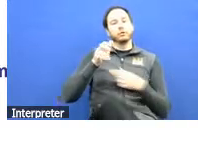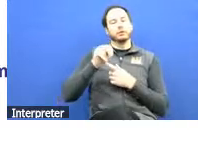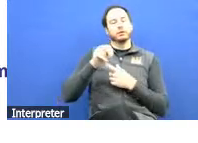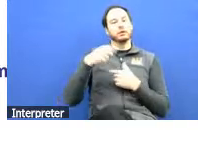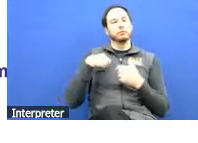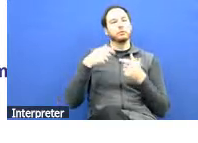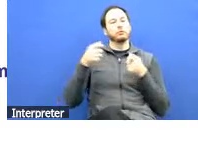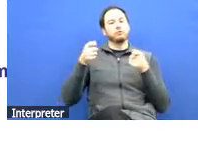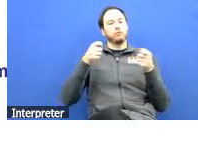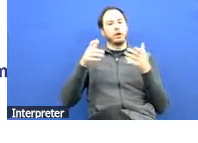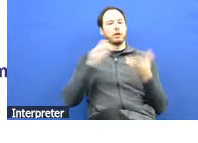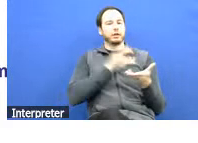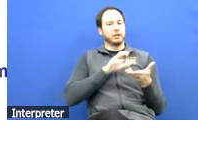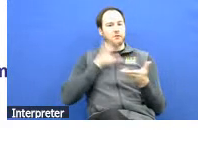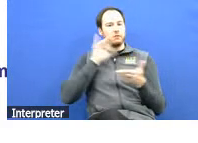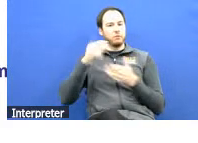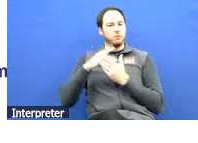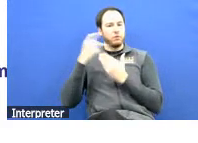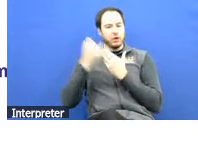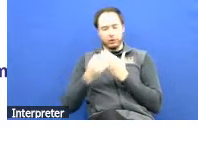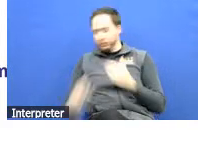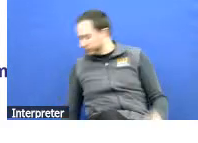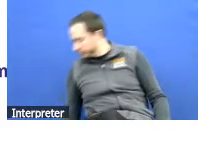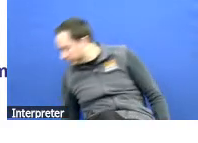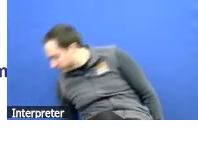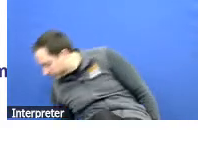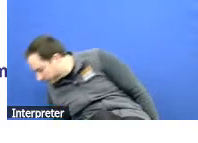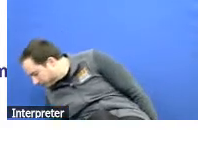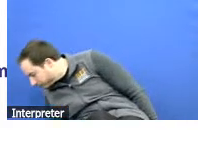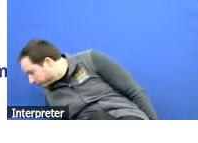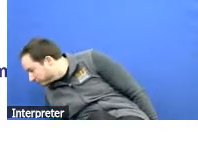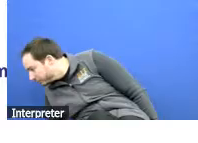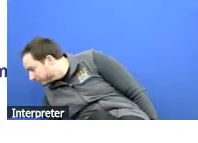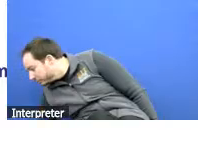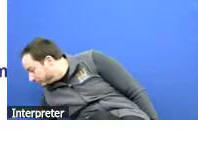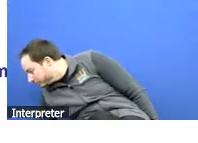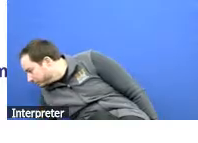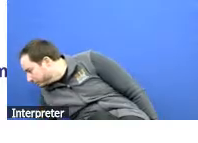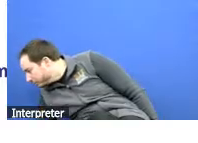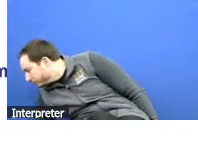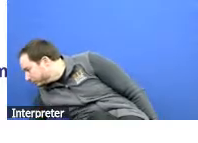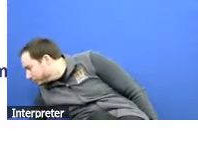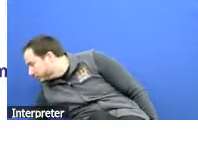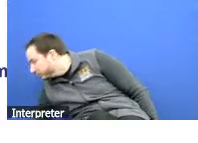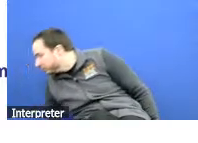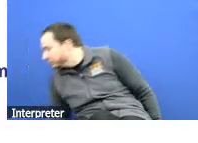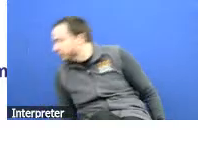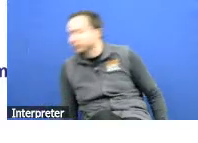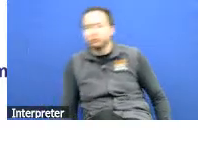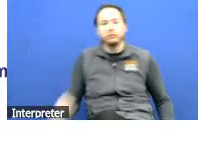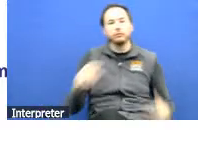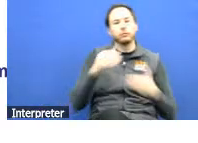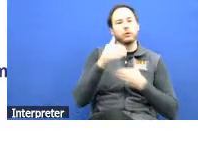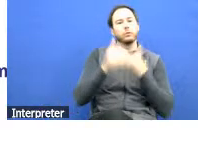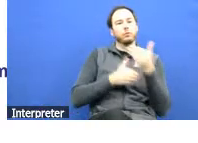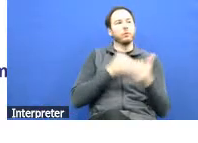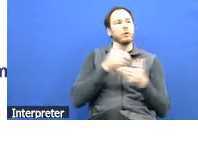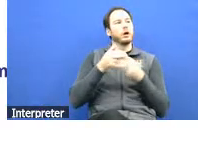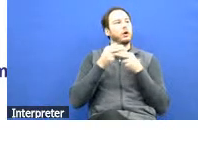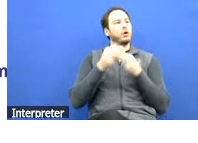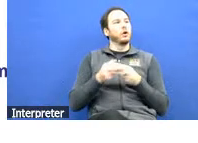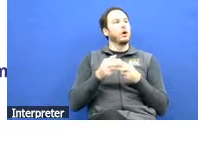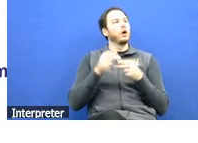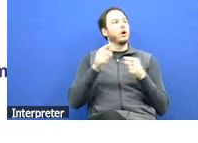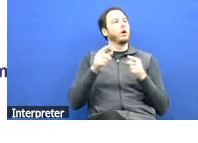other projects. There you go. The process of actually obtaining what's called the Certificate